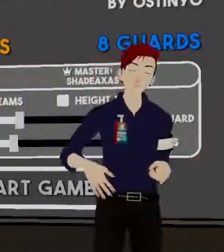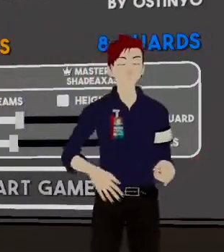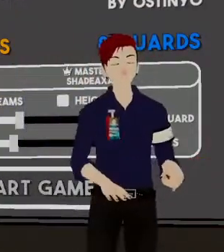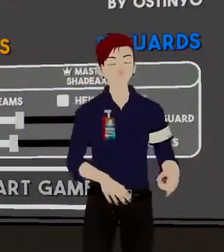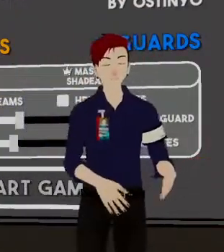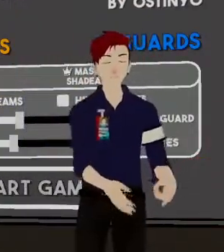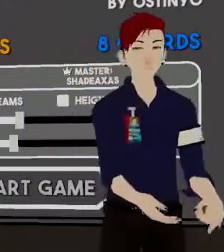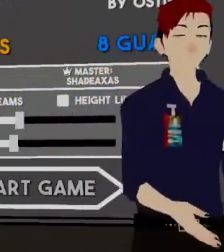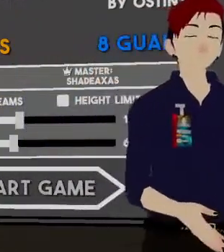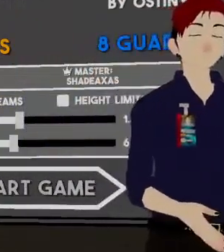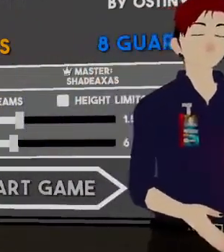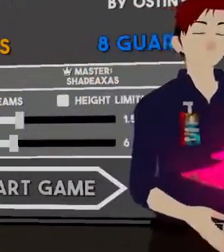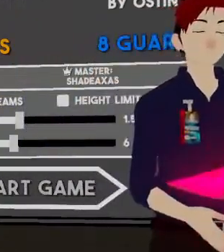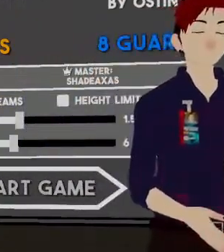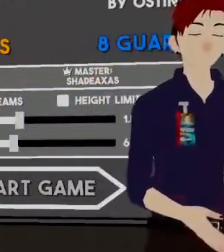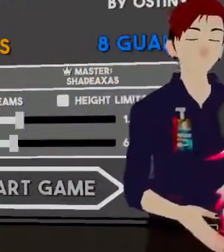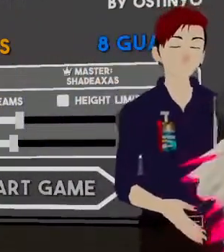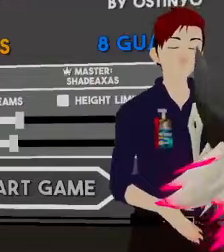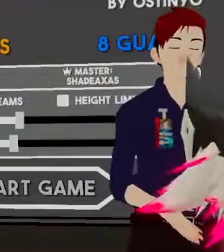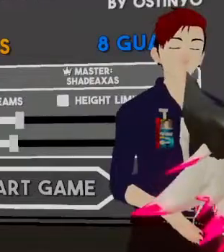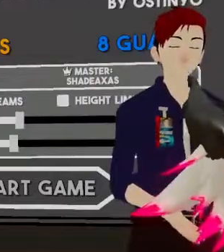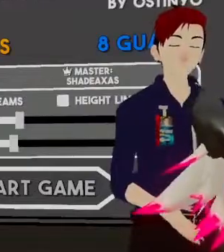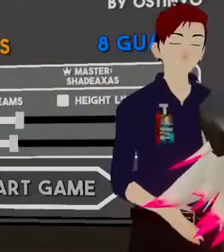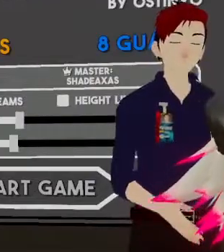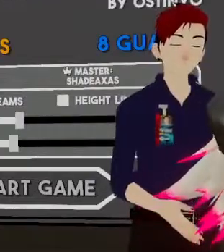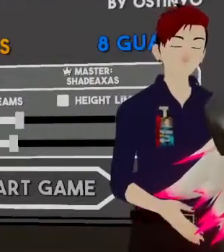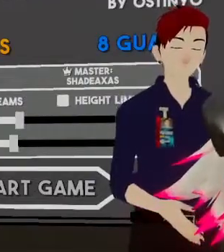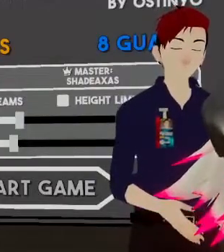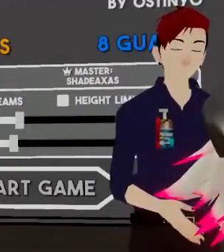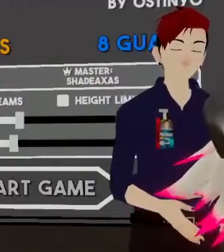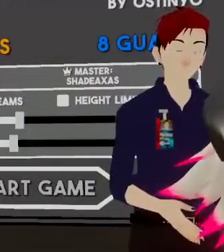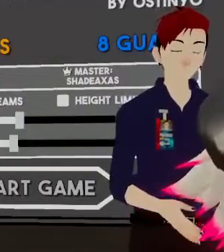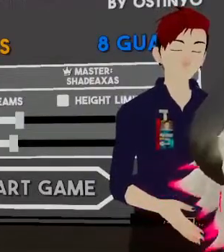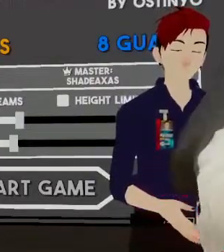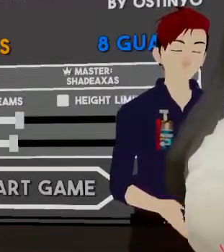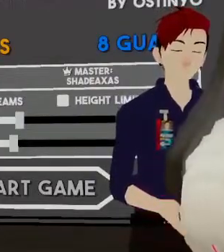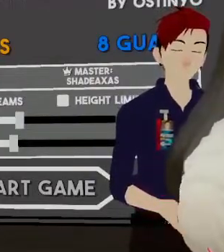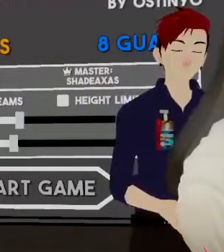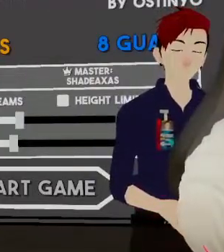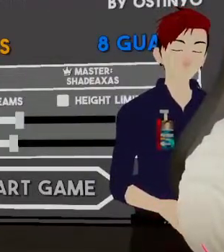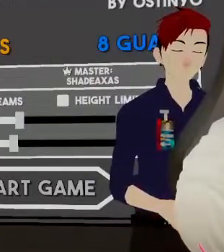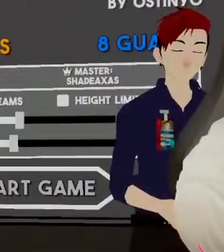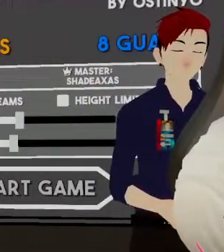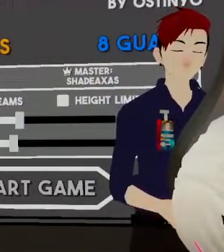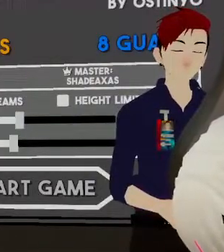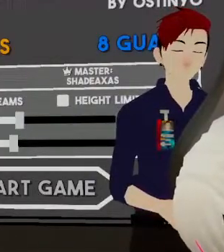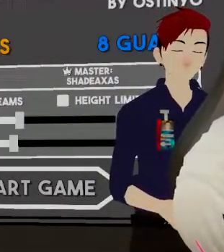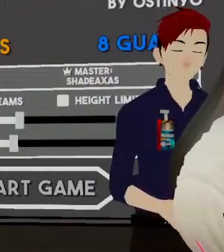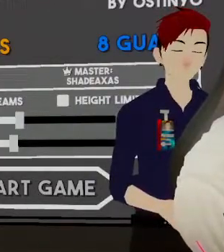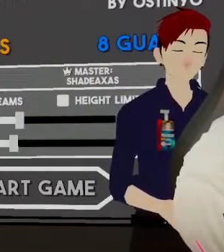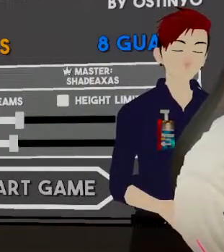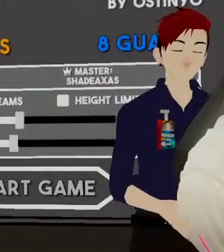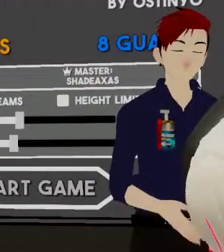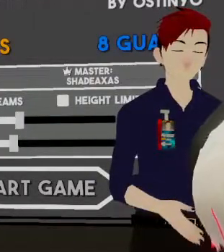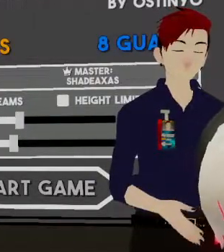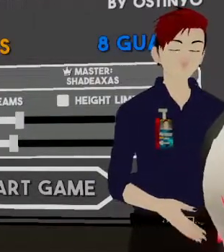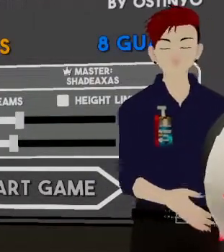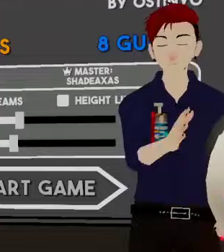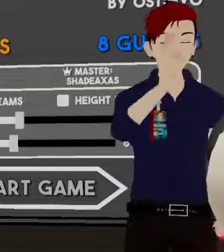So this is my first class, so I am gonna be very terrible. So I'm kind of